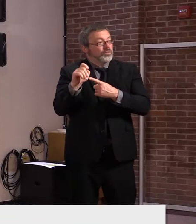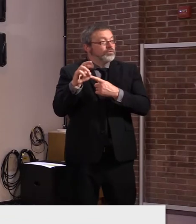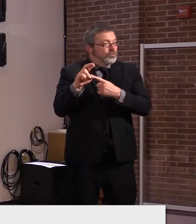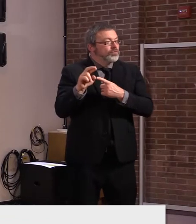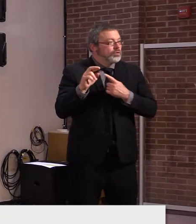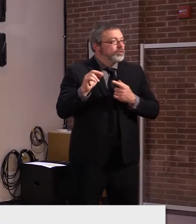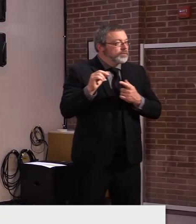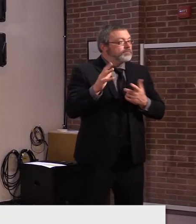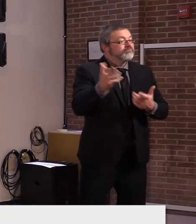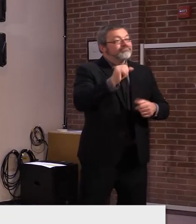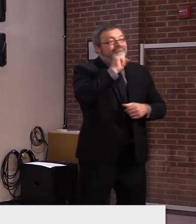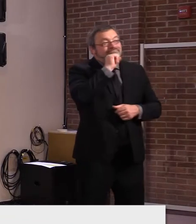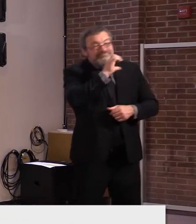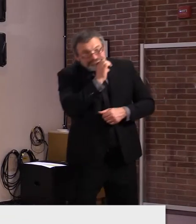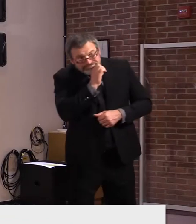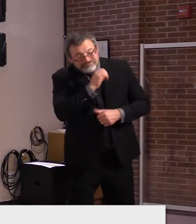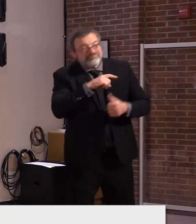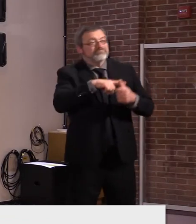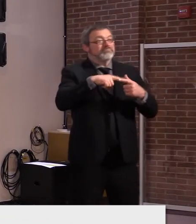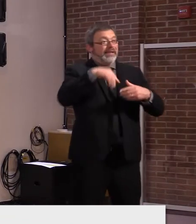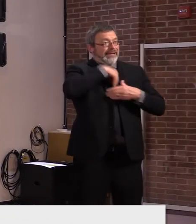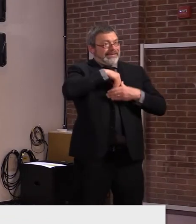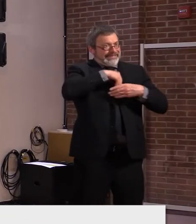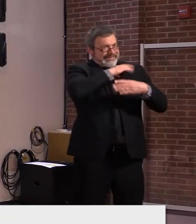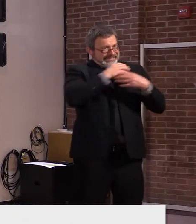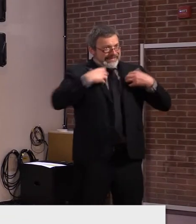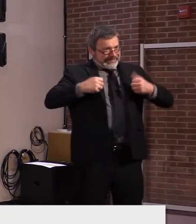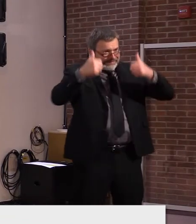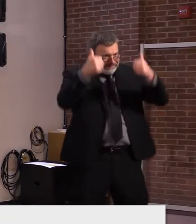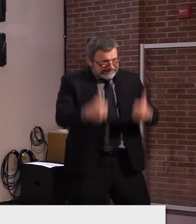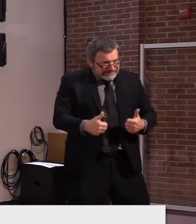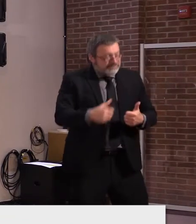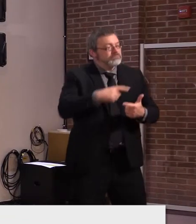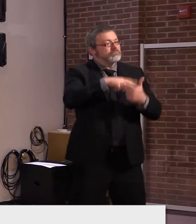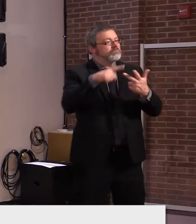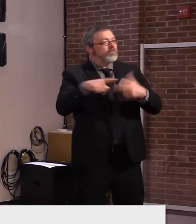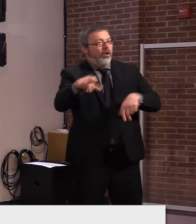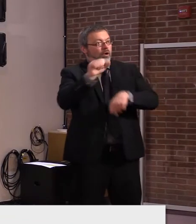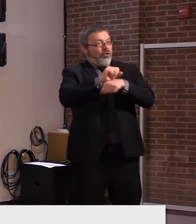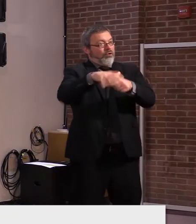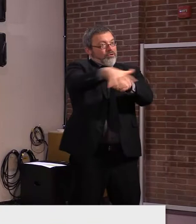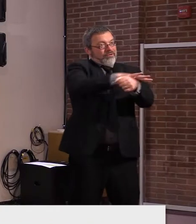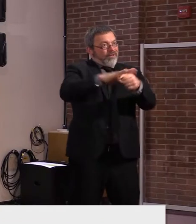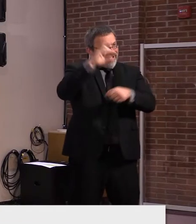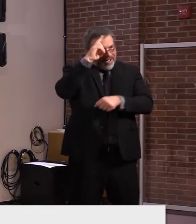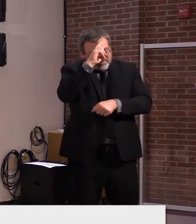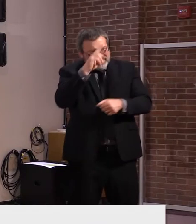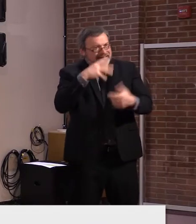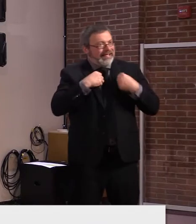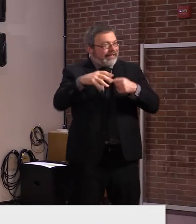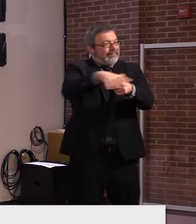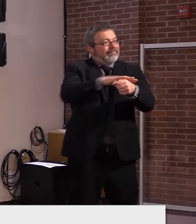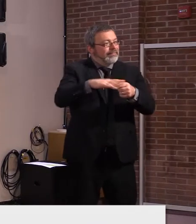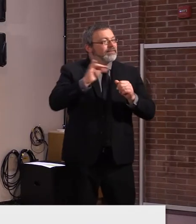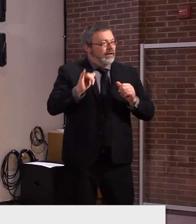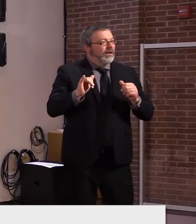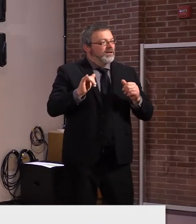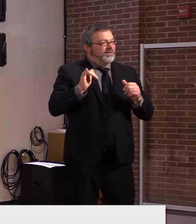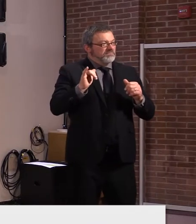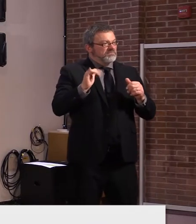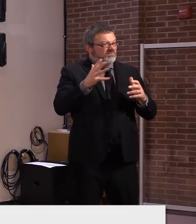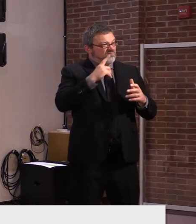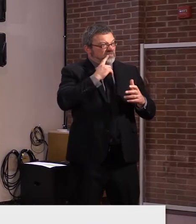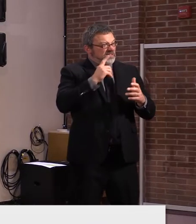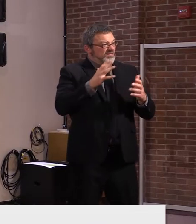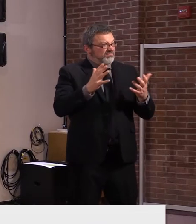conditions, the BIPOC community, and occupational environments, most Vermonters who received the Pfizer vaccine 6 months or more